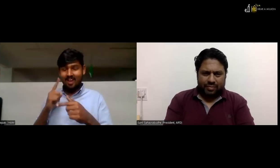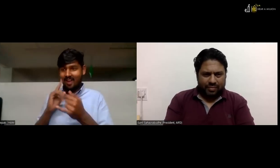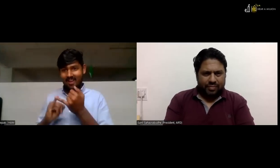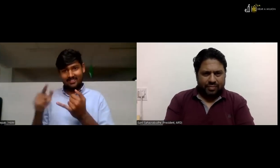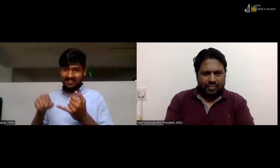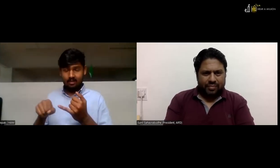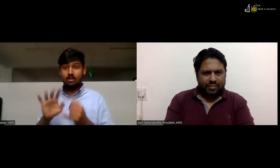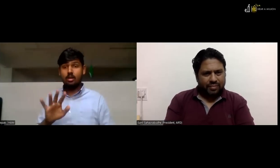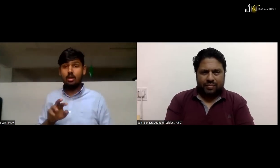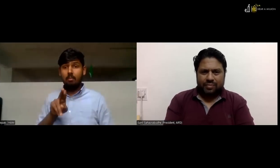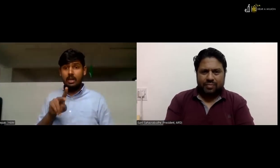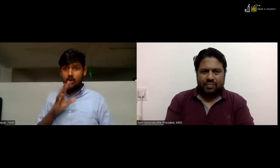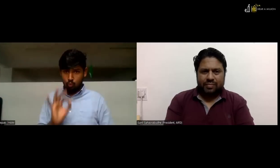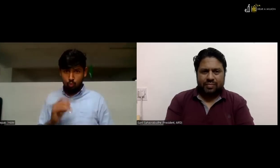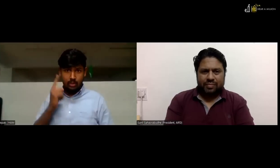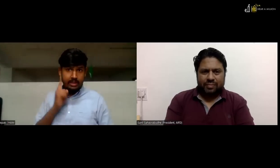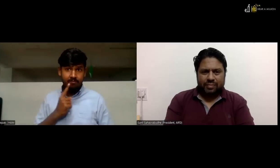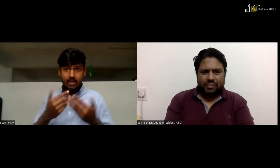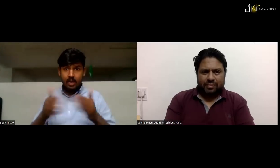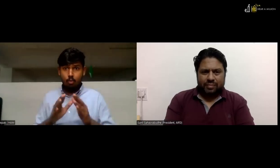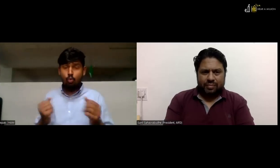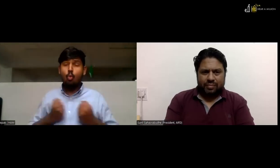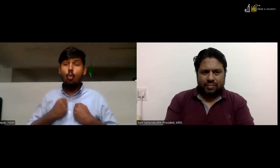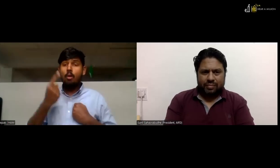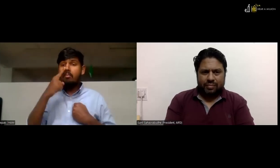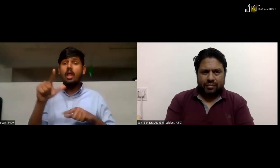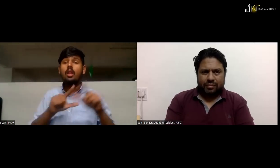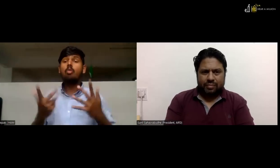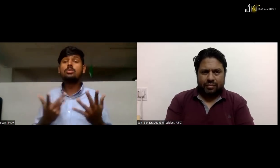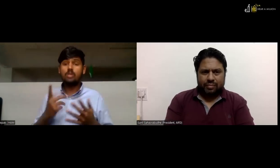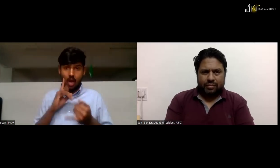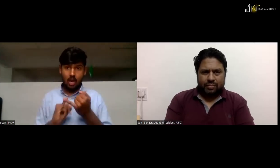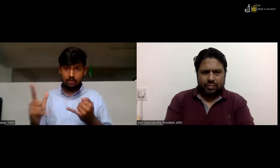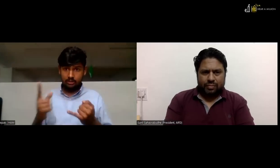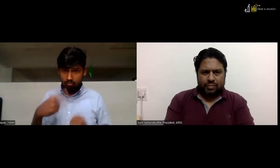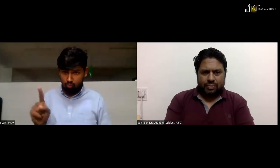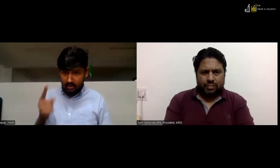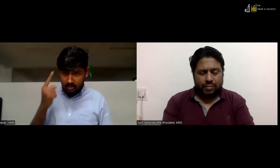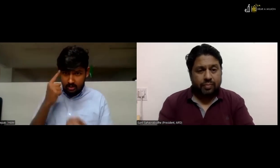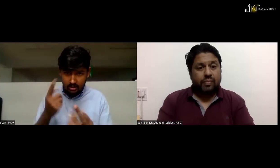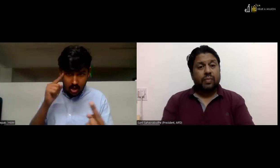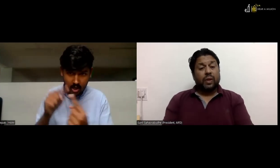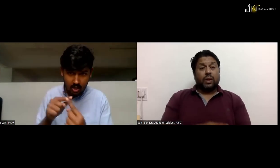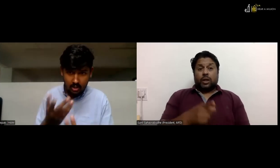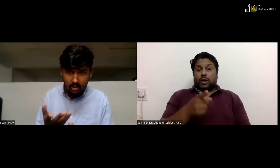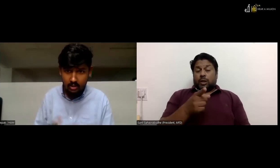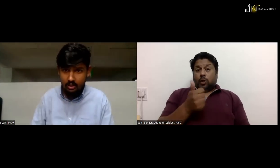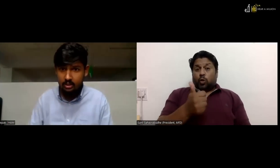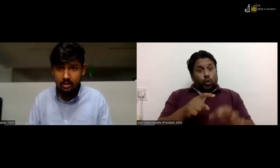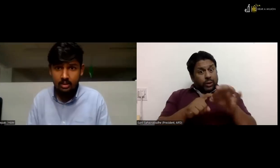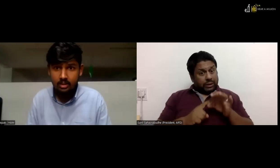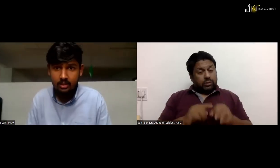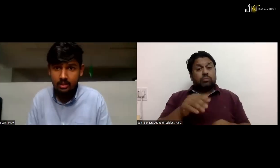questions, like the sign language, which we say as mother tongue, So we